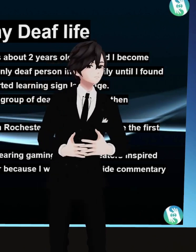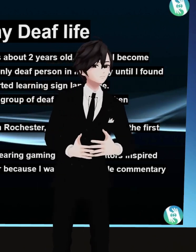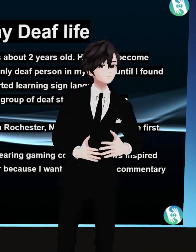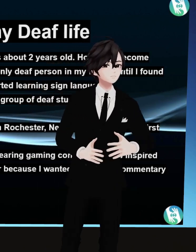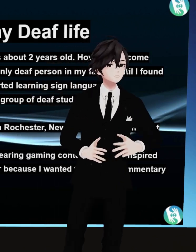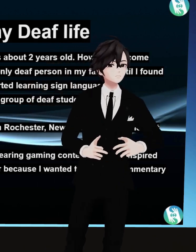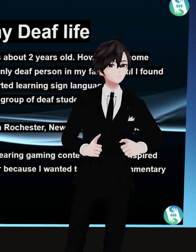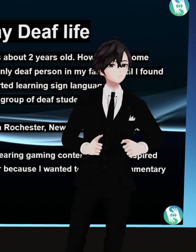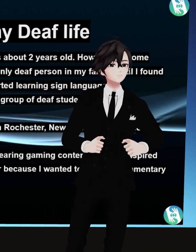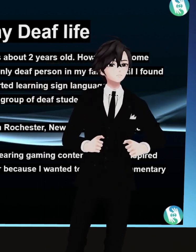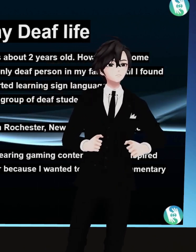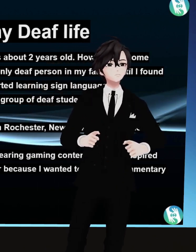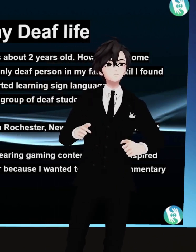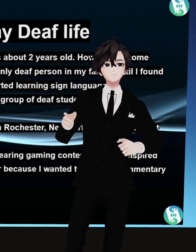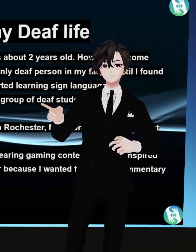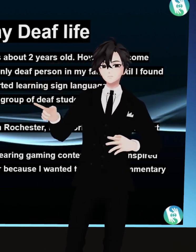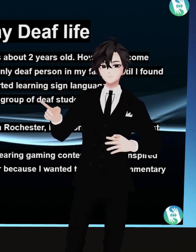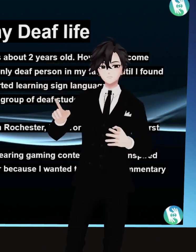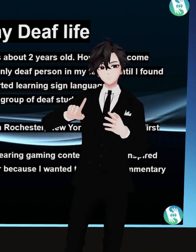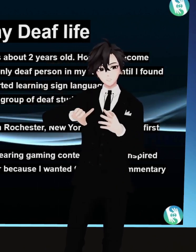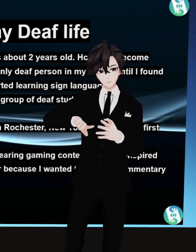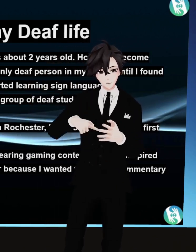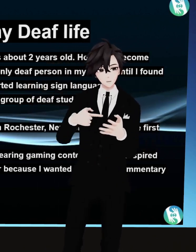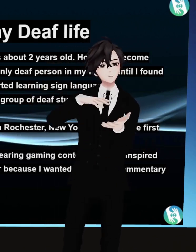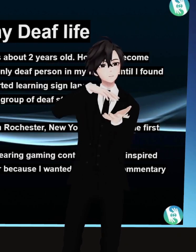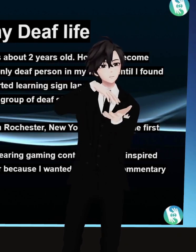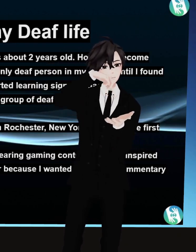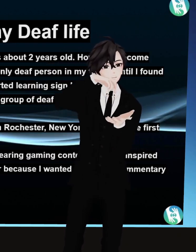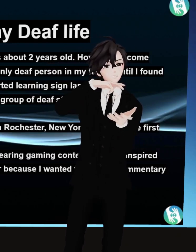And she had developed hearing loss later within her life.